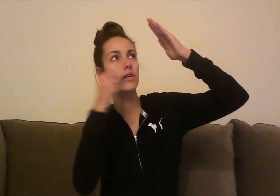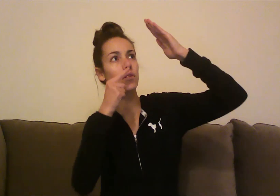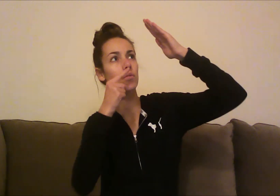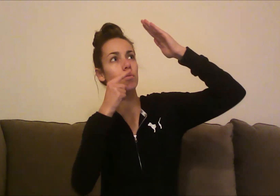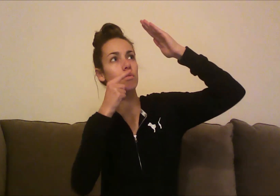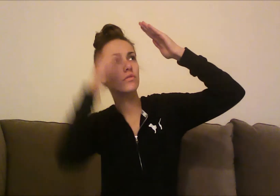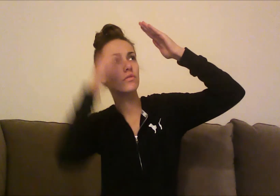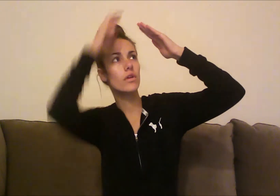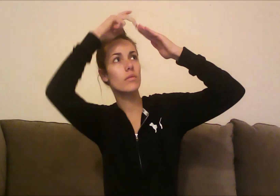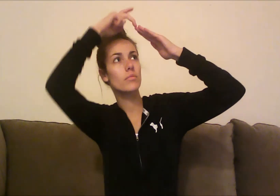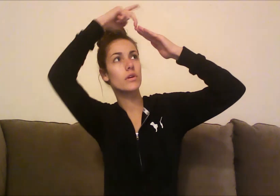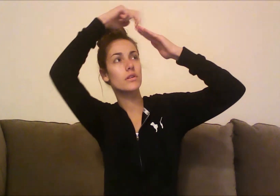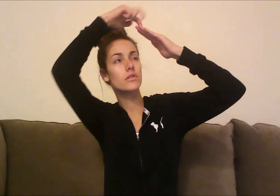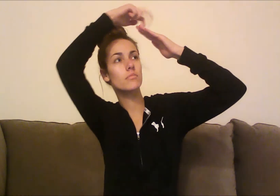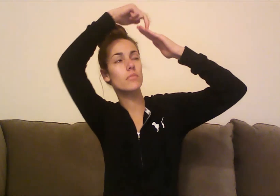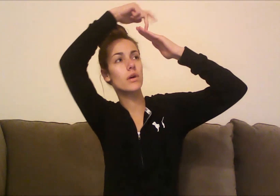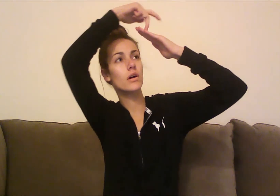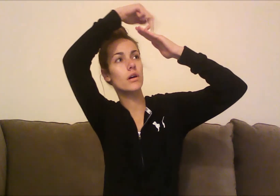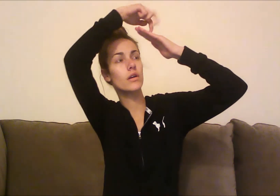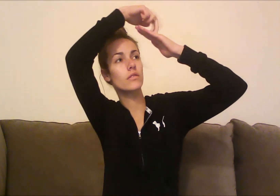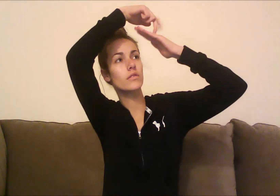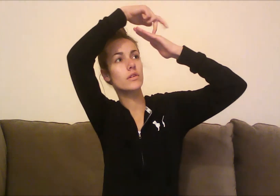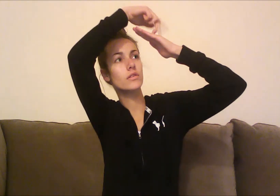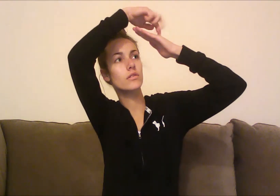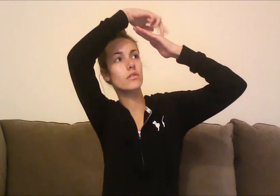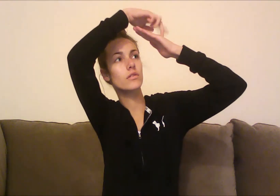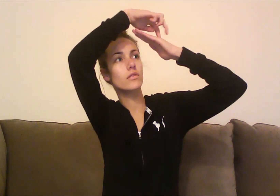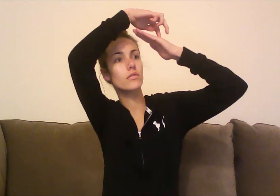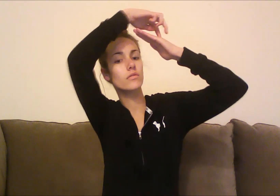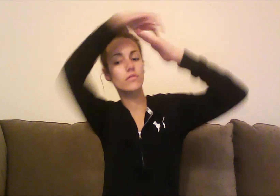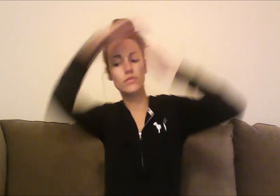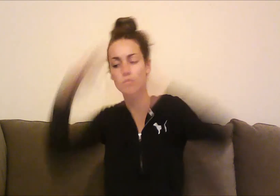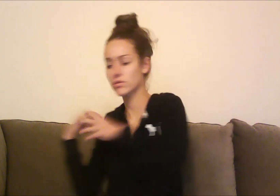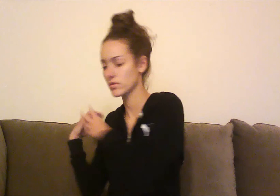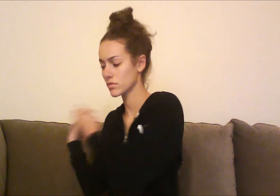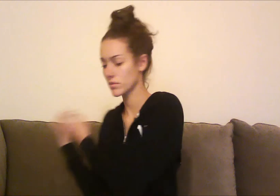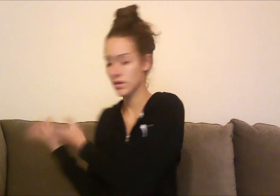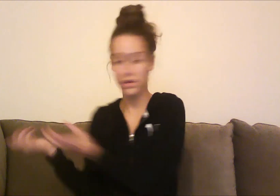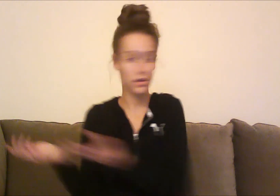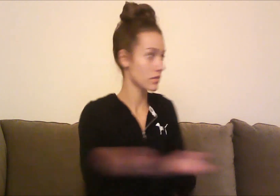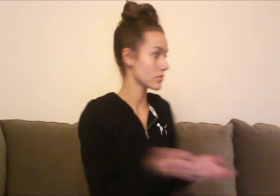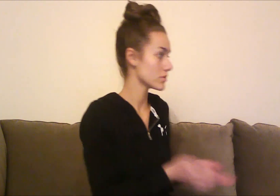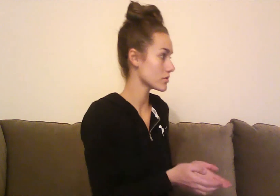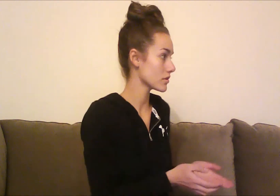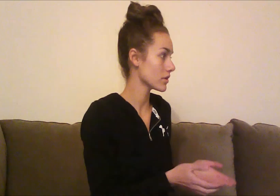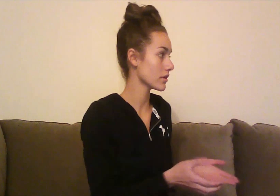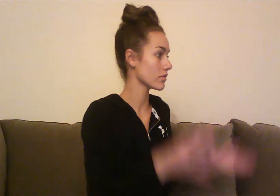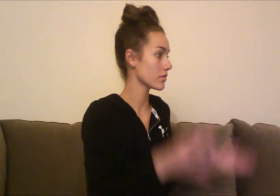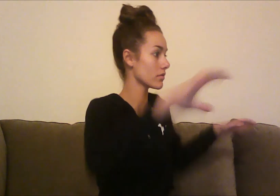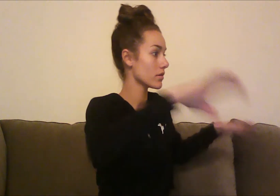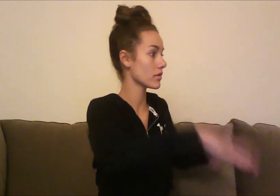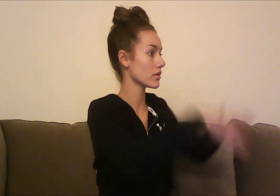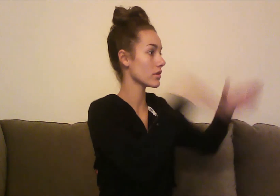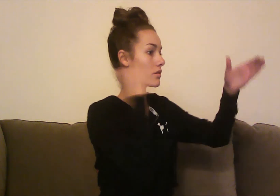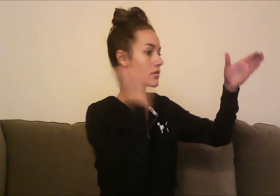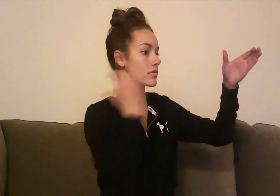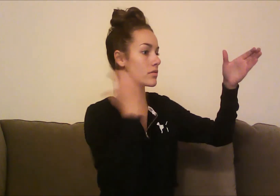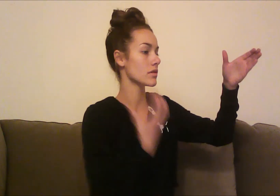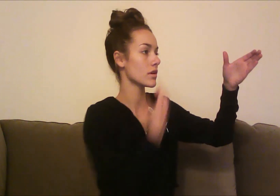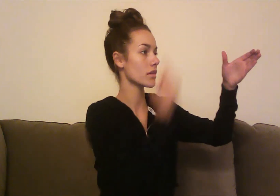the roof the prancing and the pawing of each little hoof. As I drew in my head and was turning around, down the chimney St.